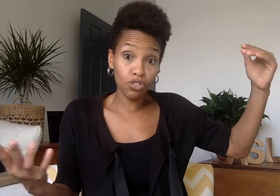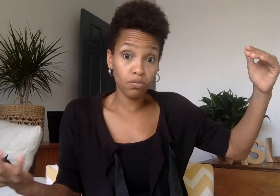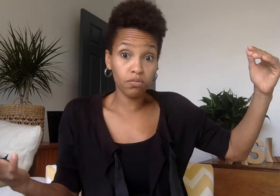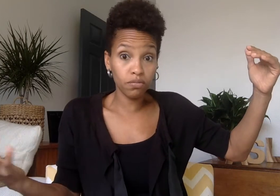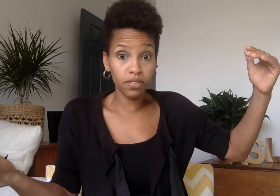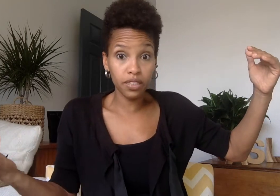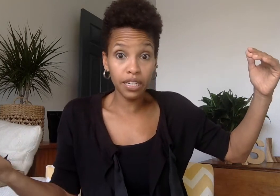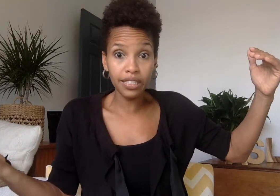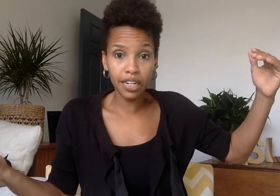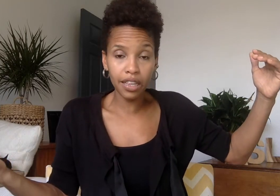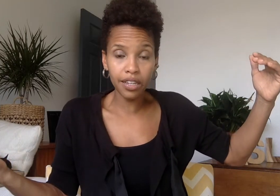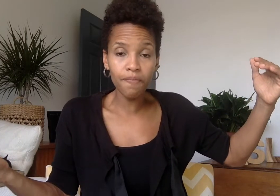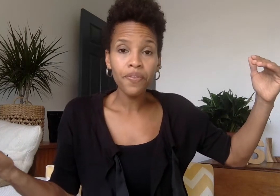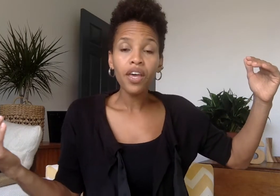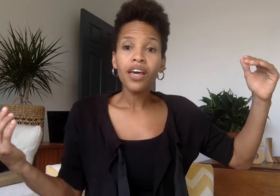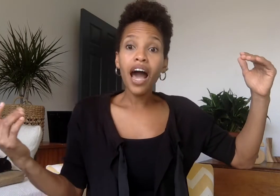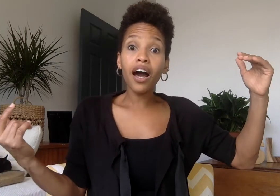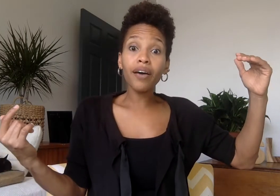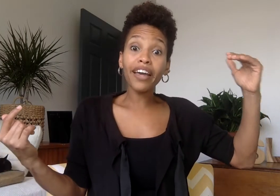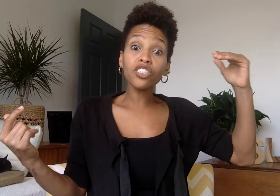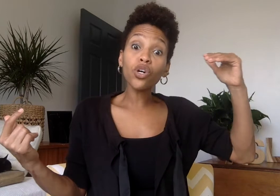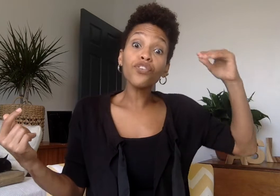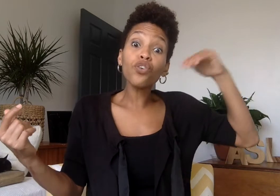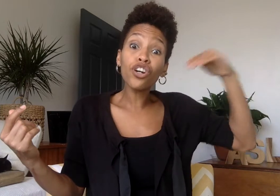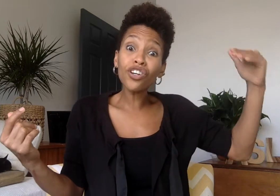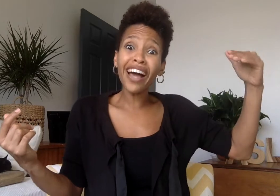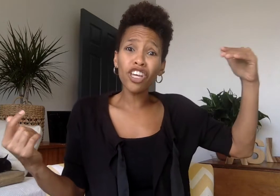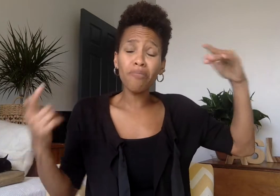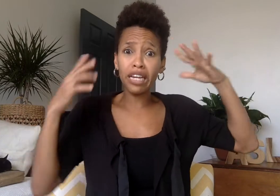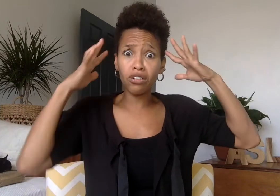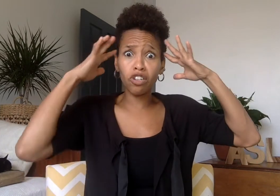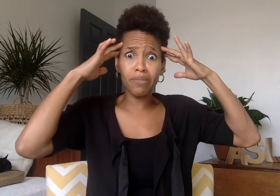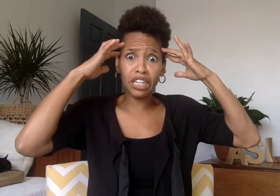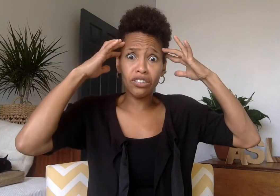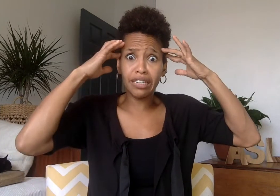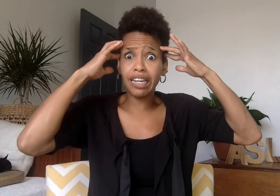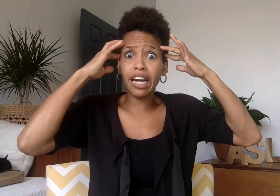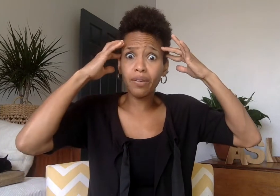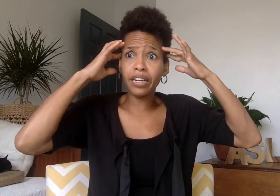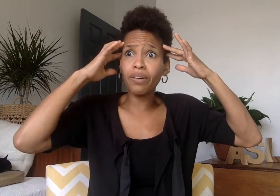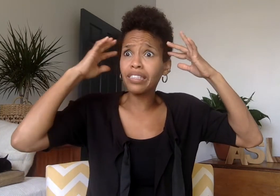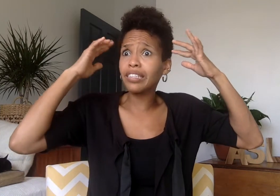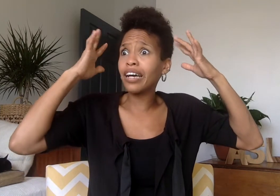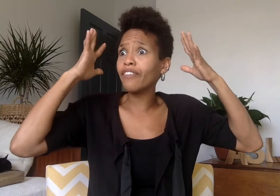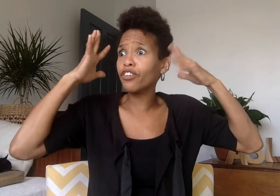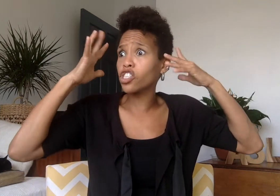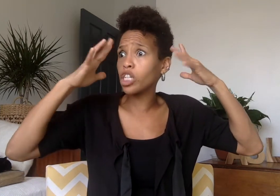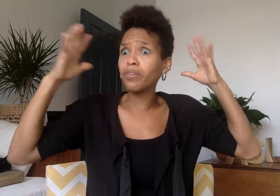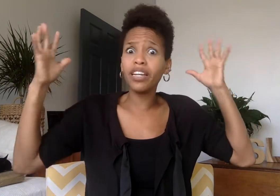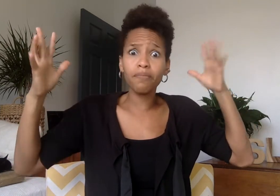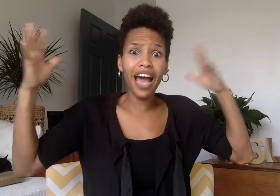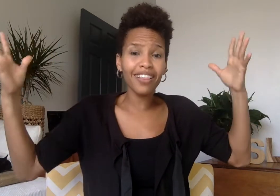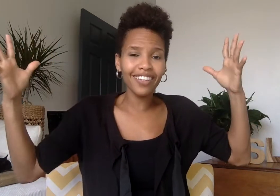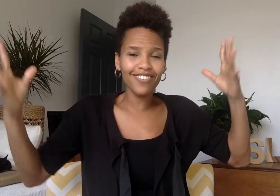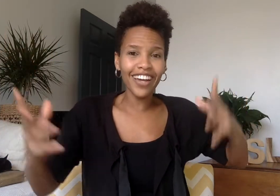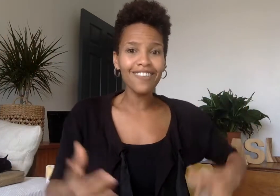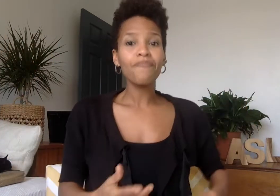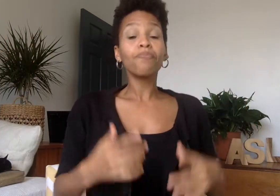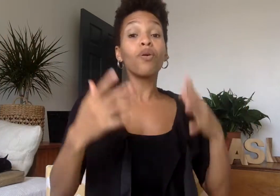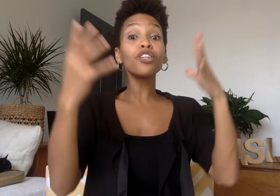just eats anything. And so if you heard that, you might go, oh my goodness, what's a sign for a discriminating palate, right? But what we do